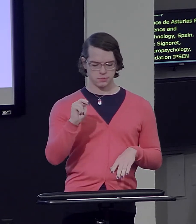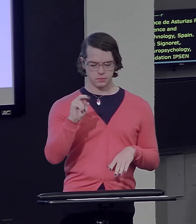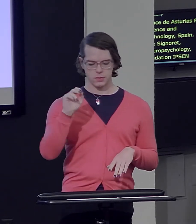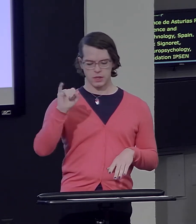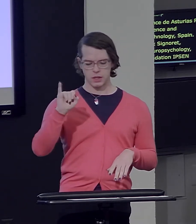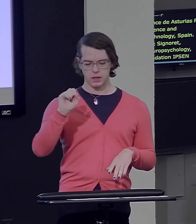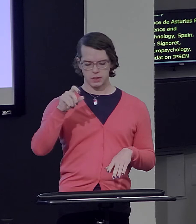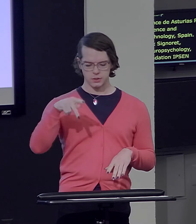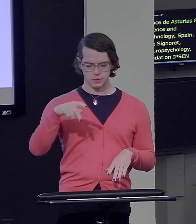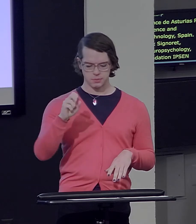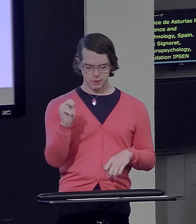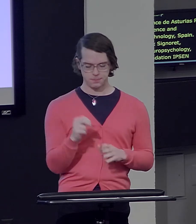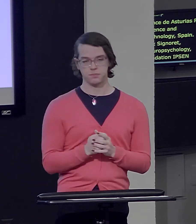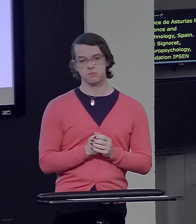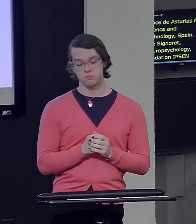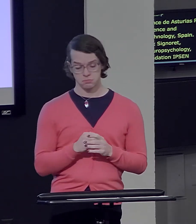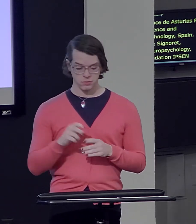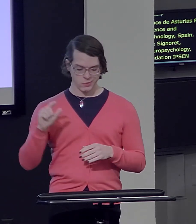Foundation,